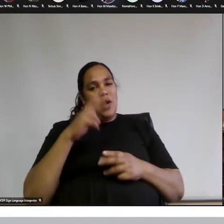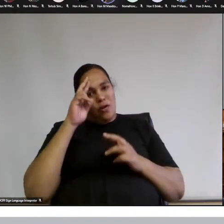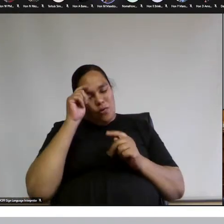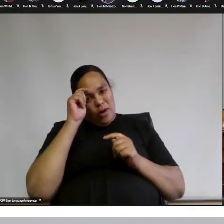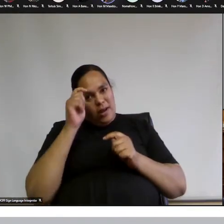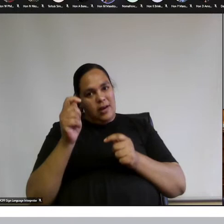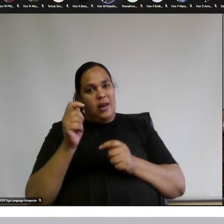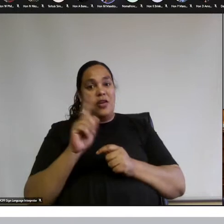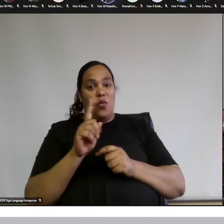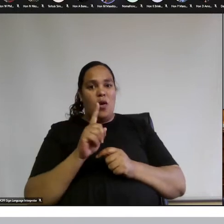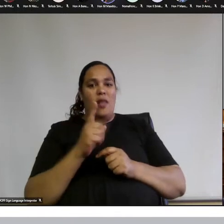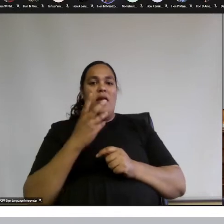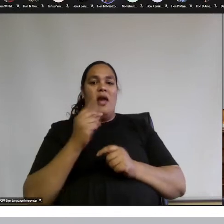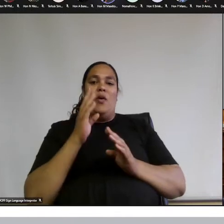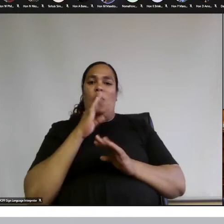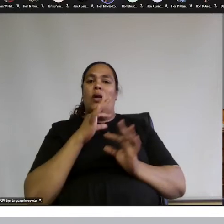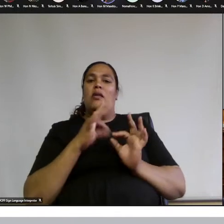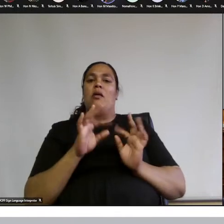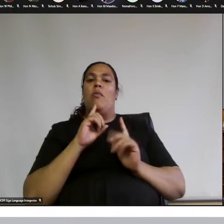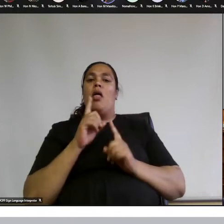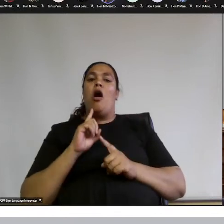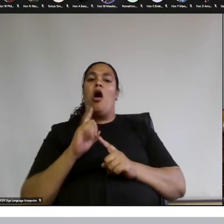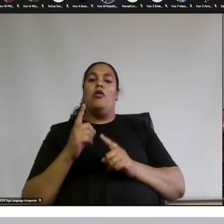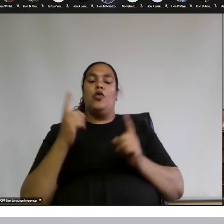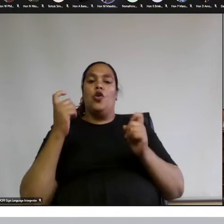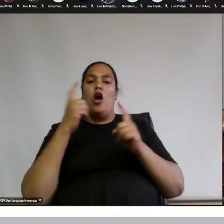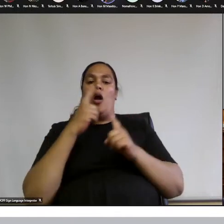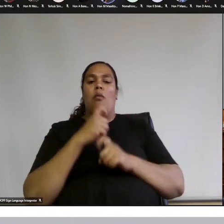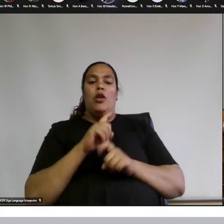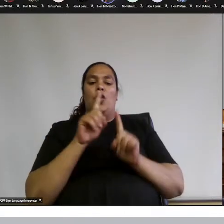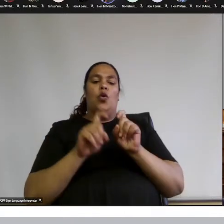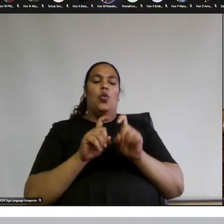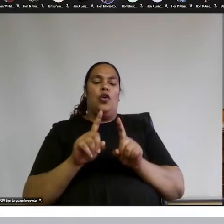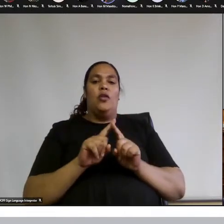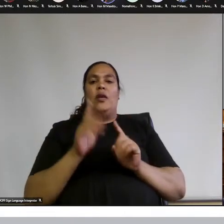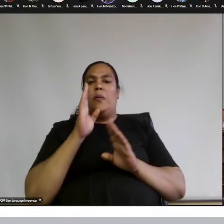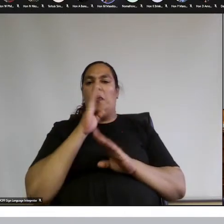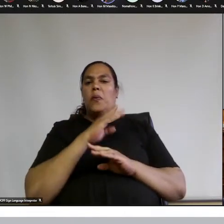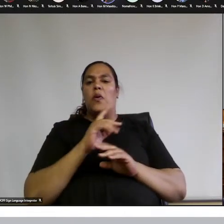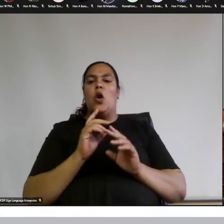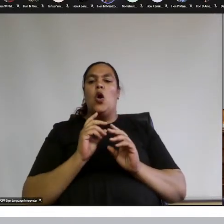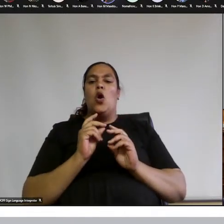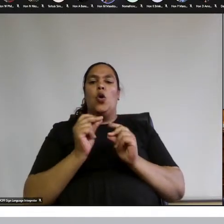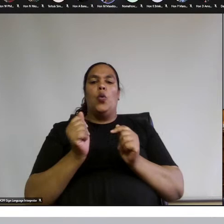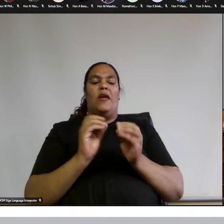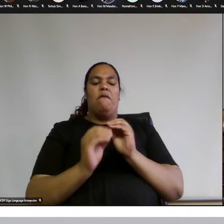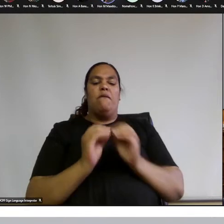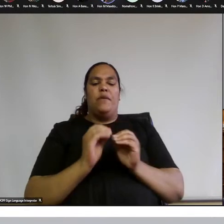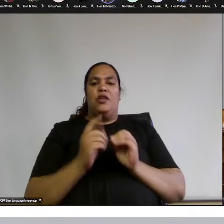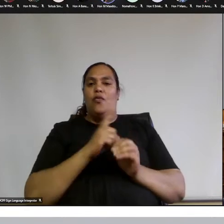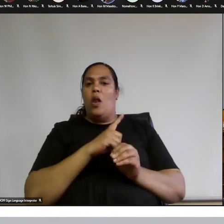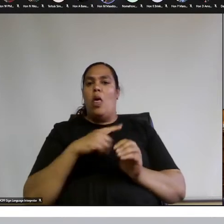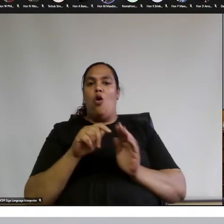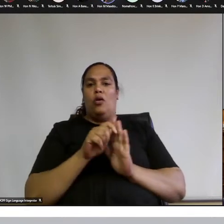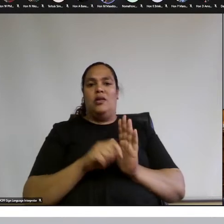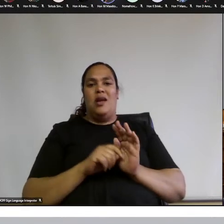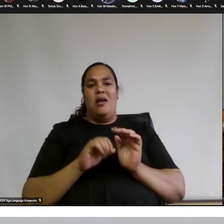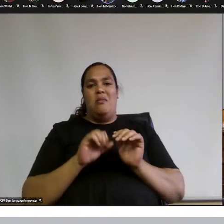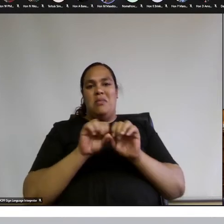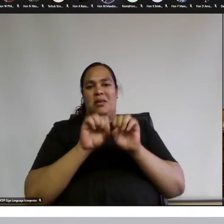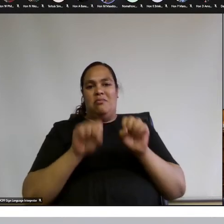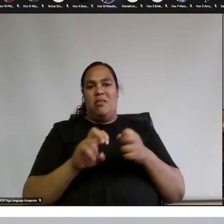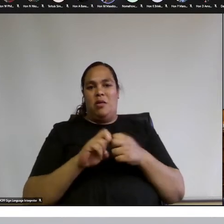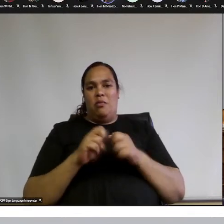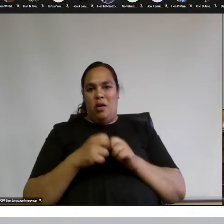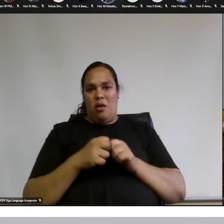that there are no simple answers to complex questions, and there are no quick fixes to long-term systematic